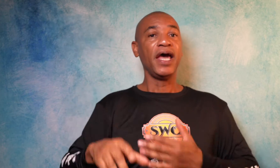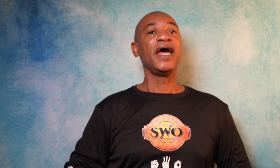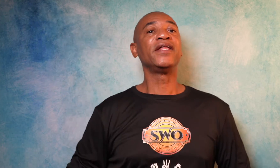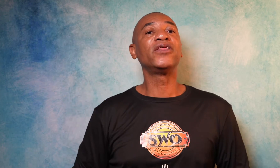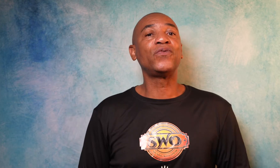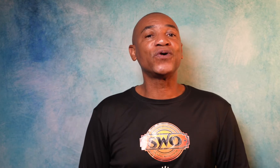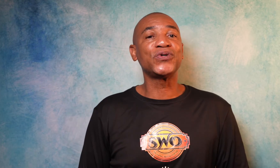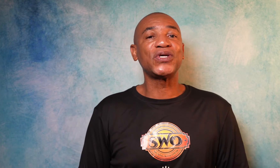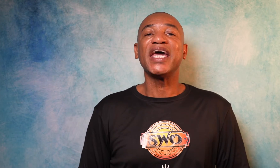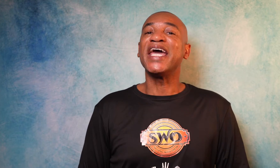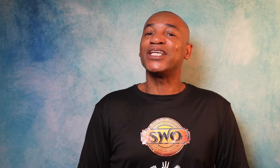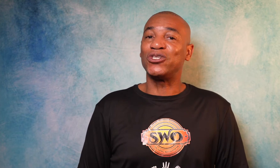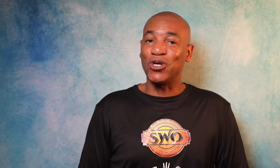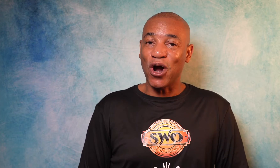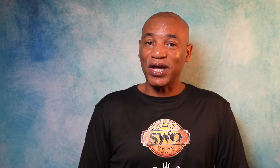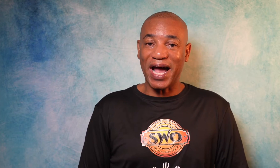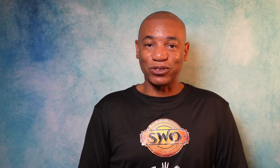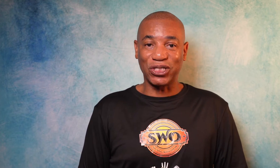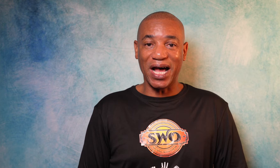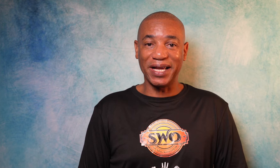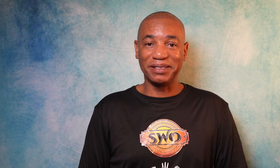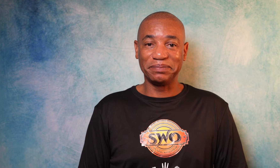In other words, it's dark outside.